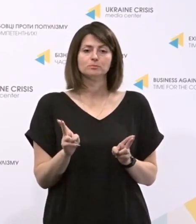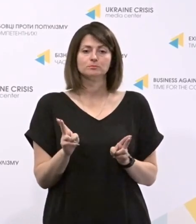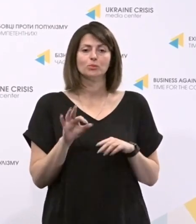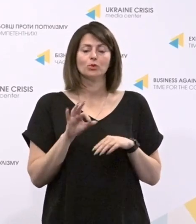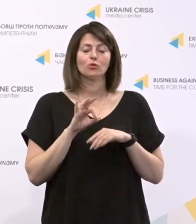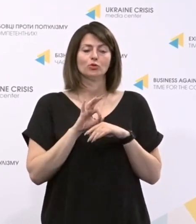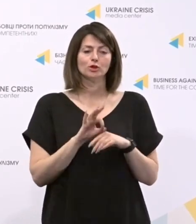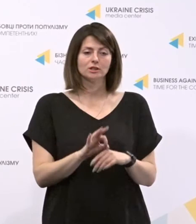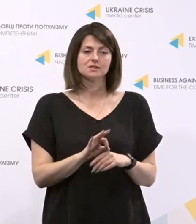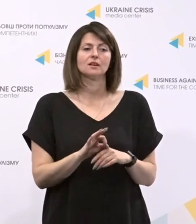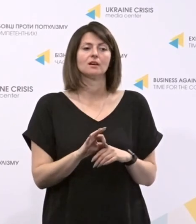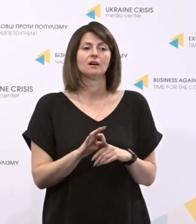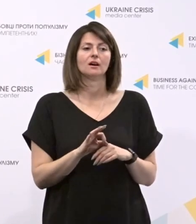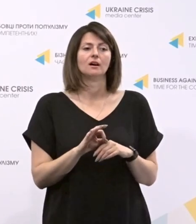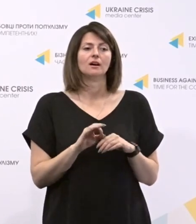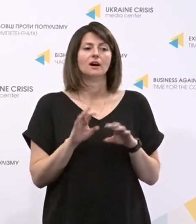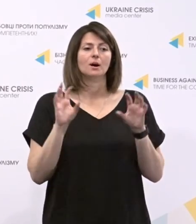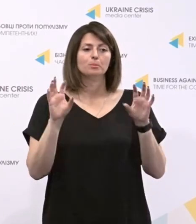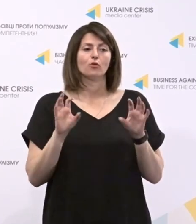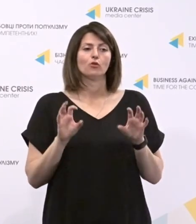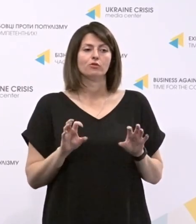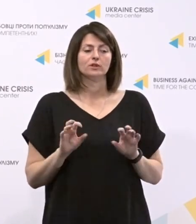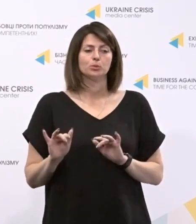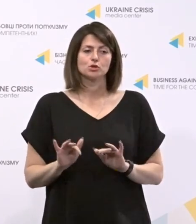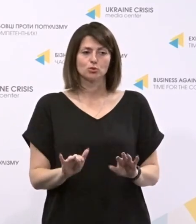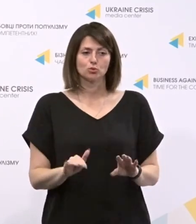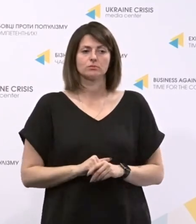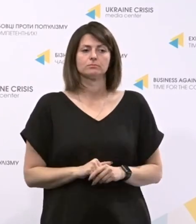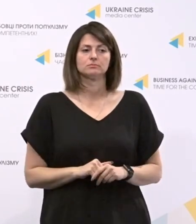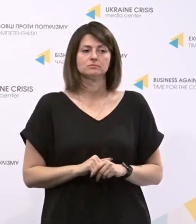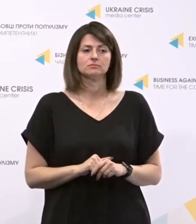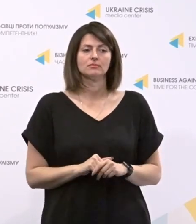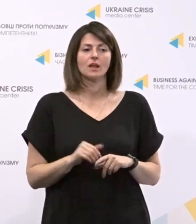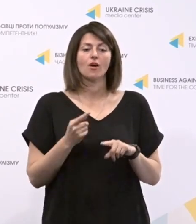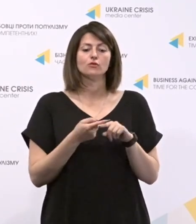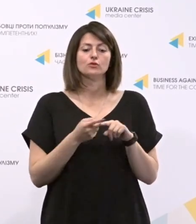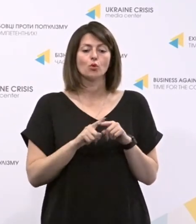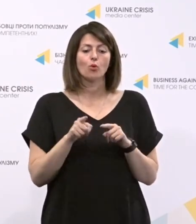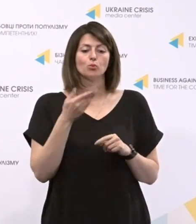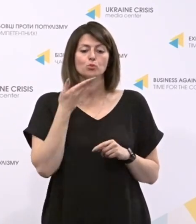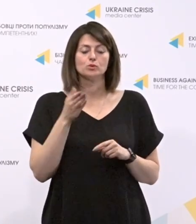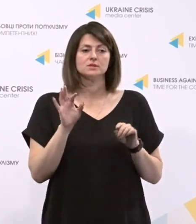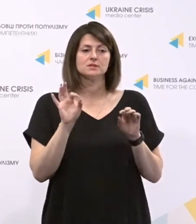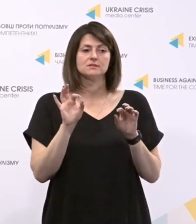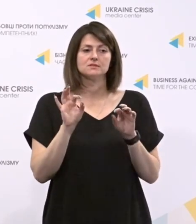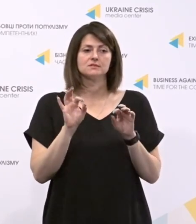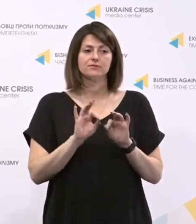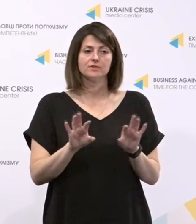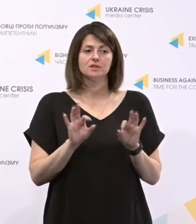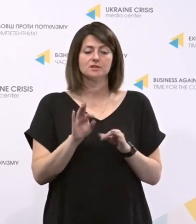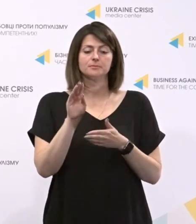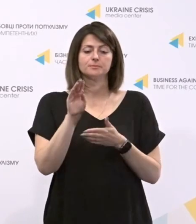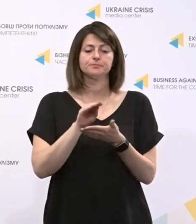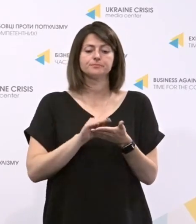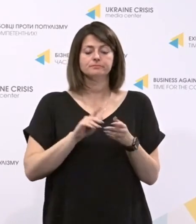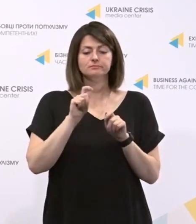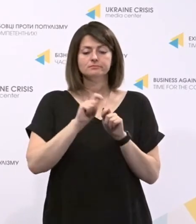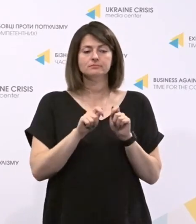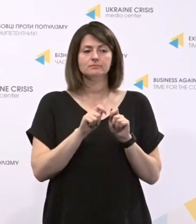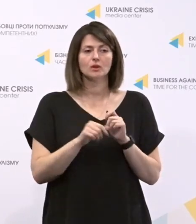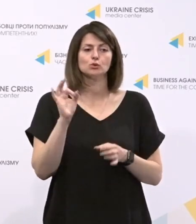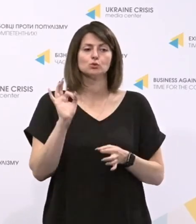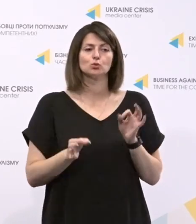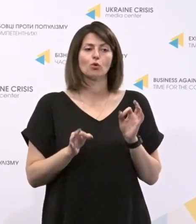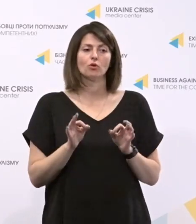what we have said in this report is that in monitoring, observing proceedings in the court, we have found